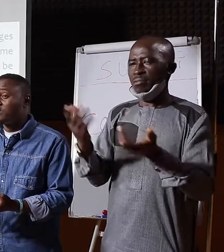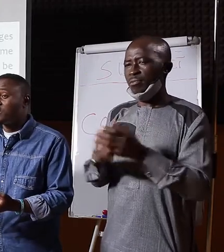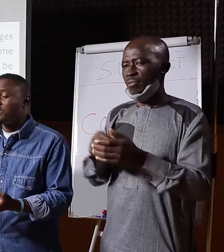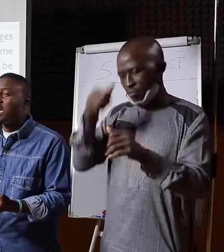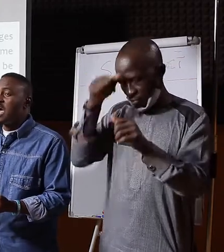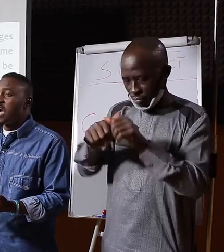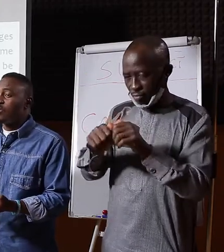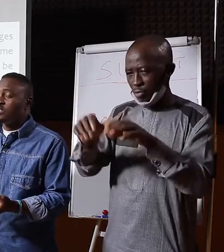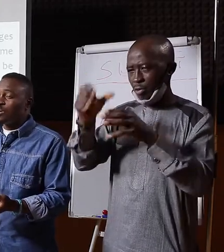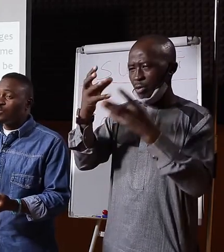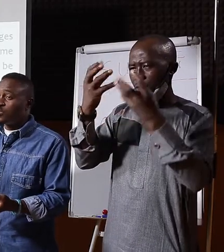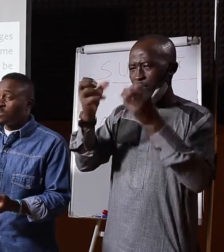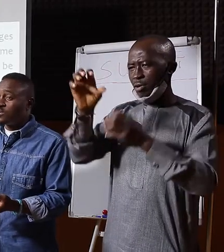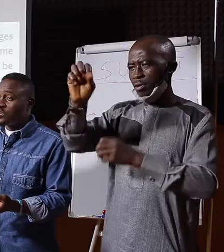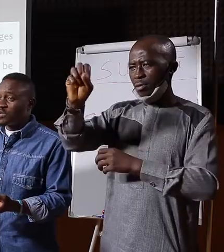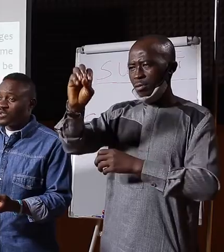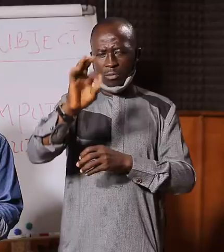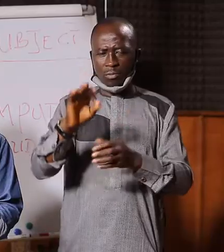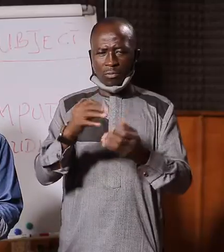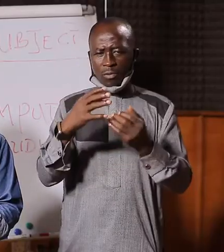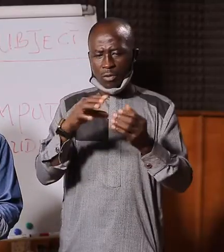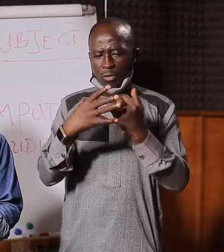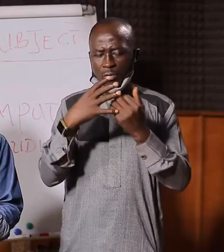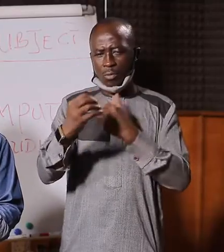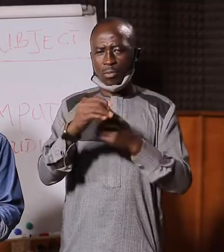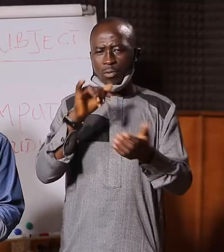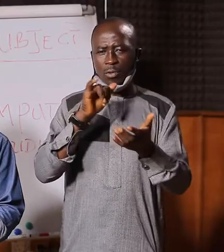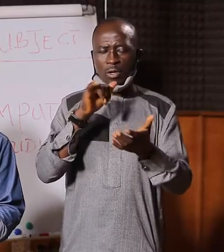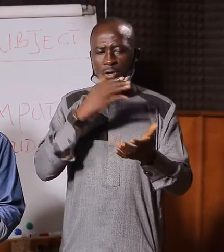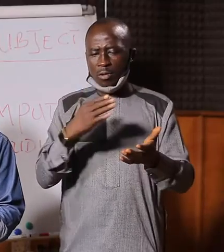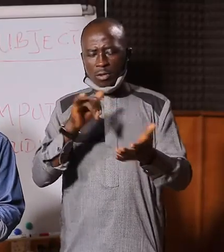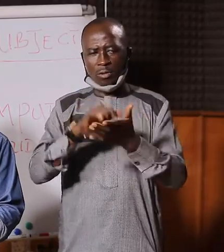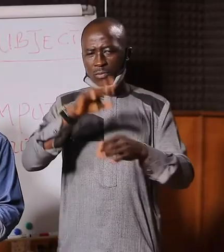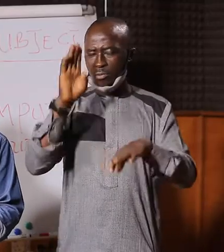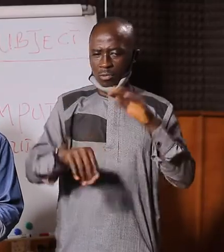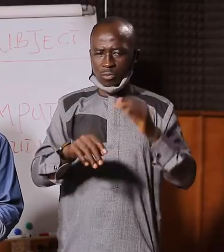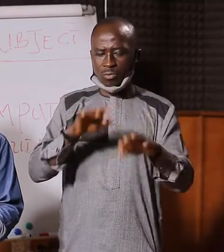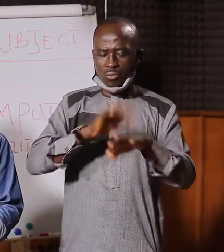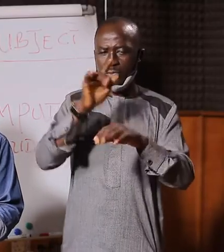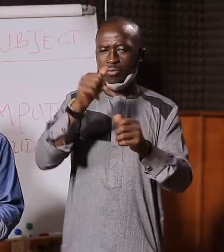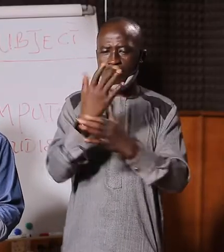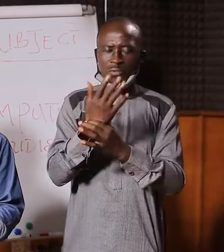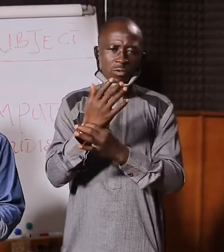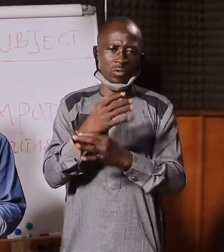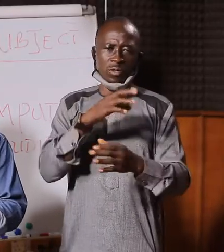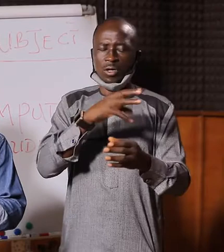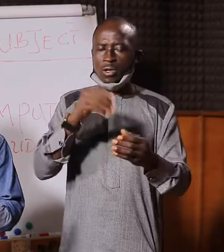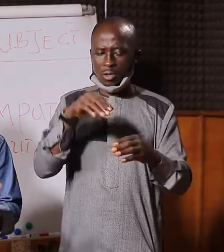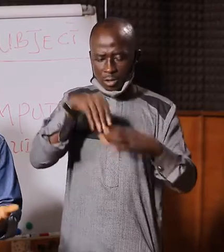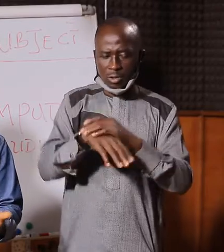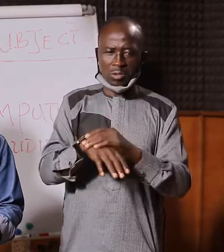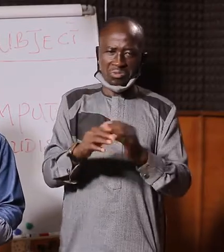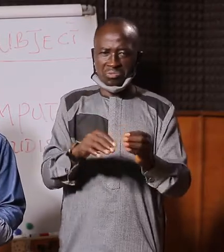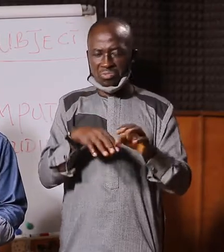Remember, soft copy are what? Those very documents you cannot touch physically with your hands, which are inside the computer and could be moved and could